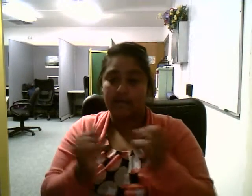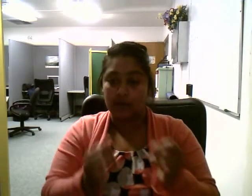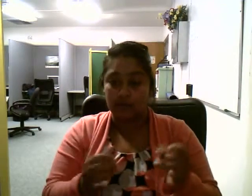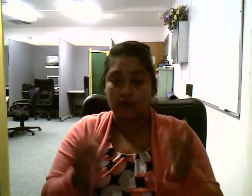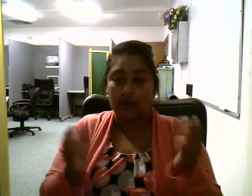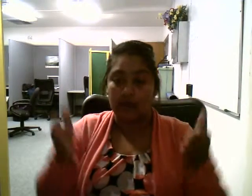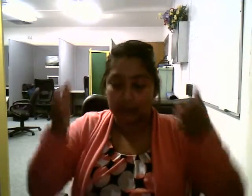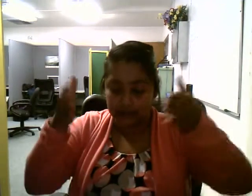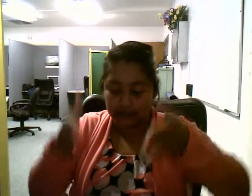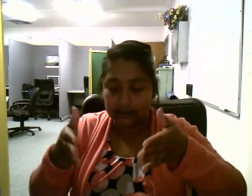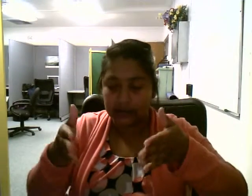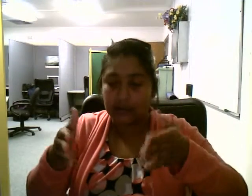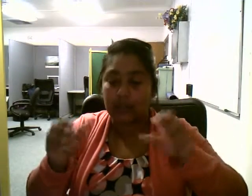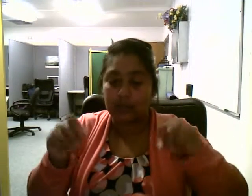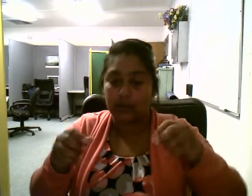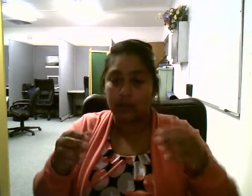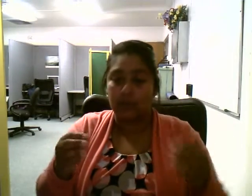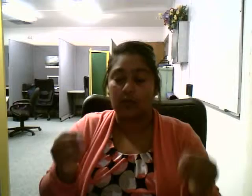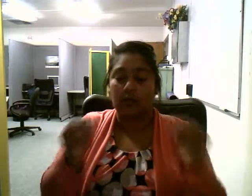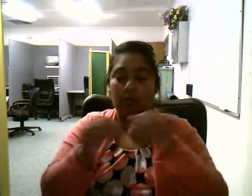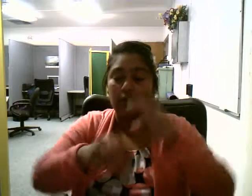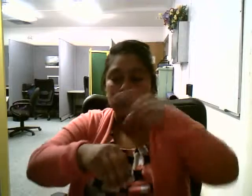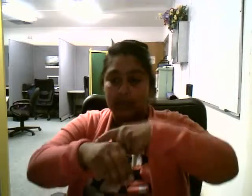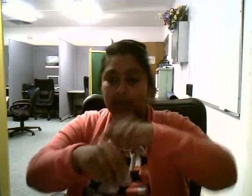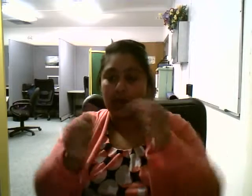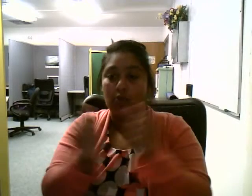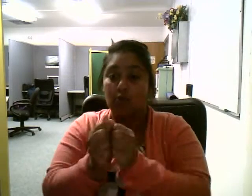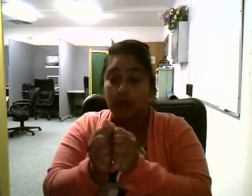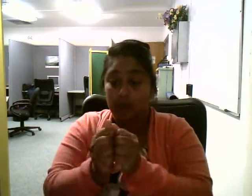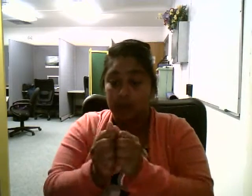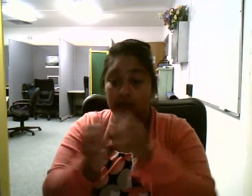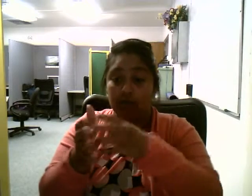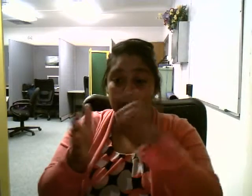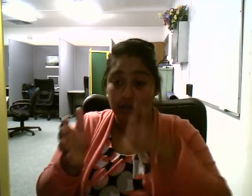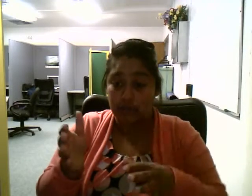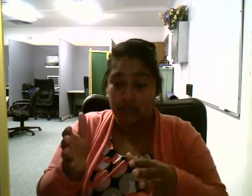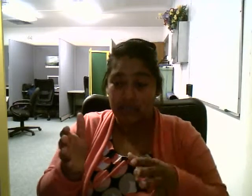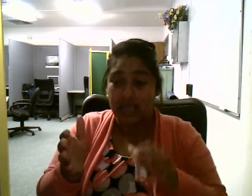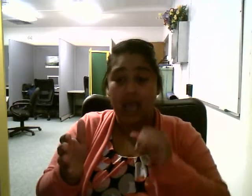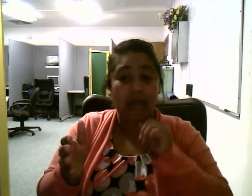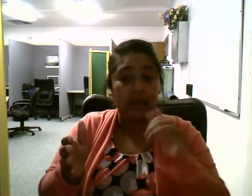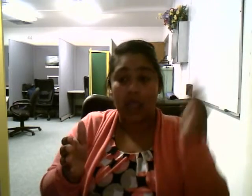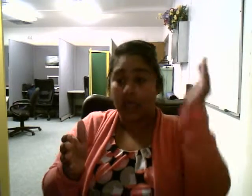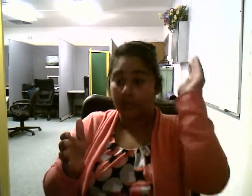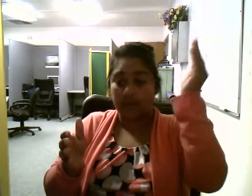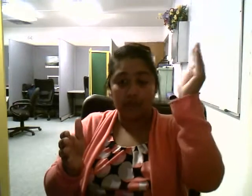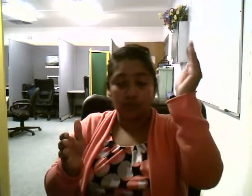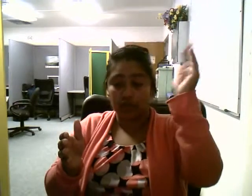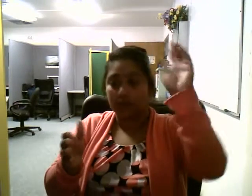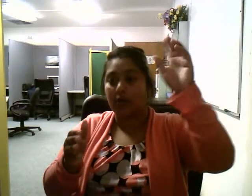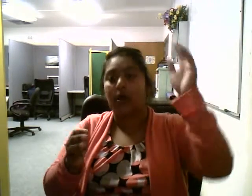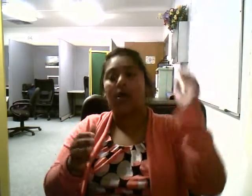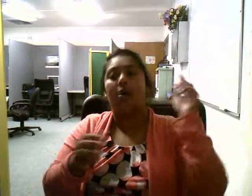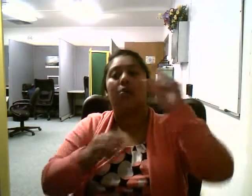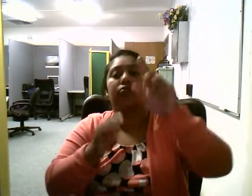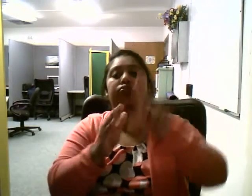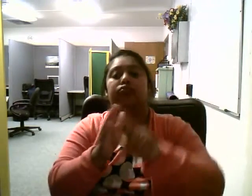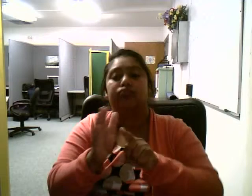much more time in the classroom with the students rather than spending a lot of that classroom time just